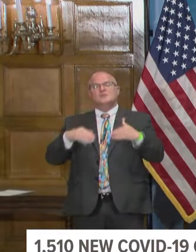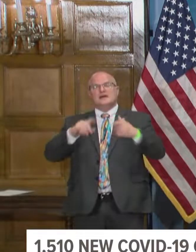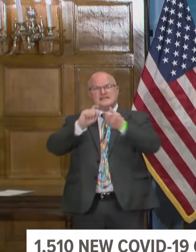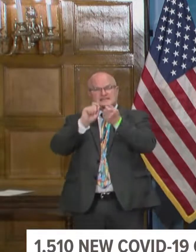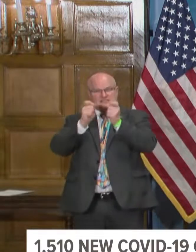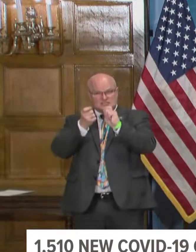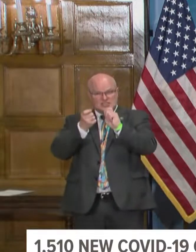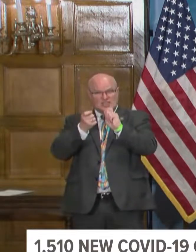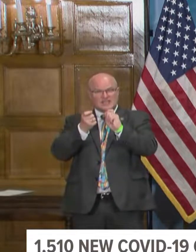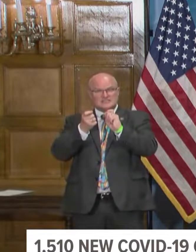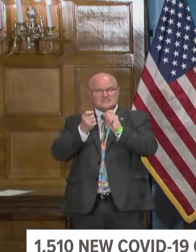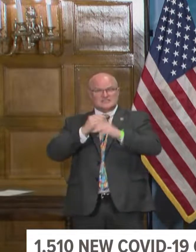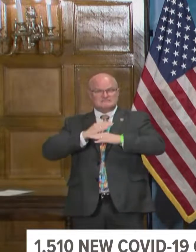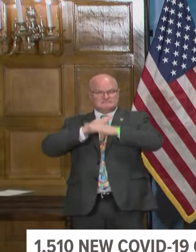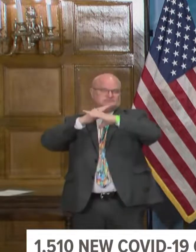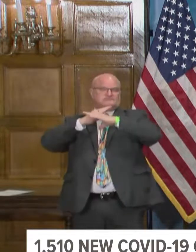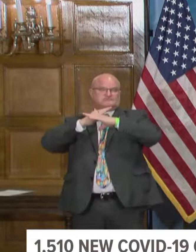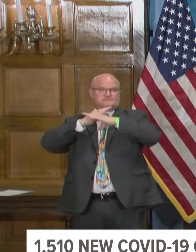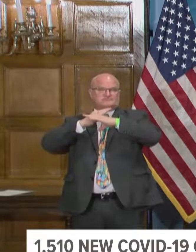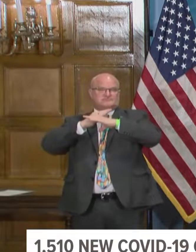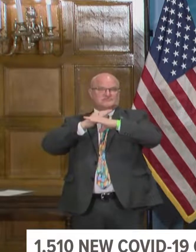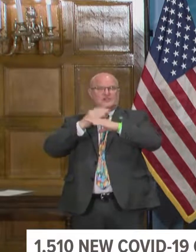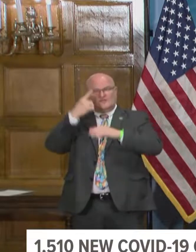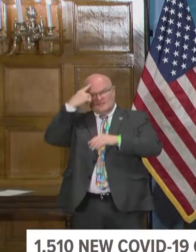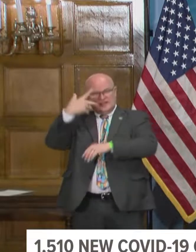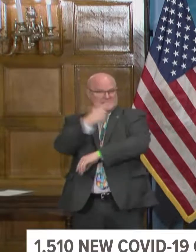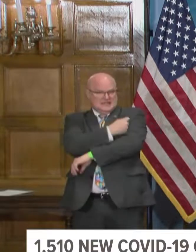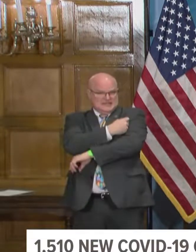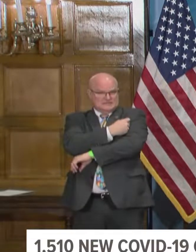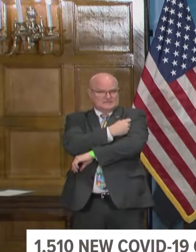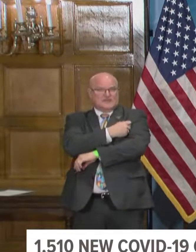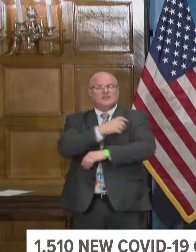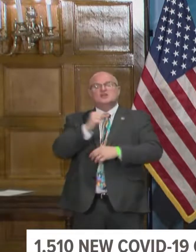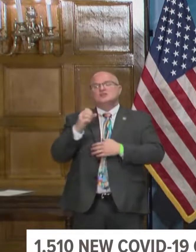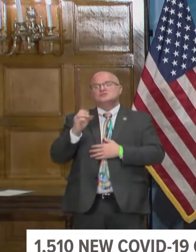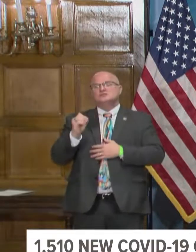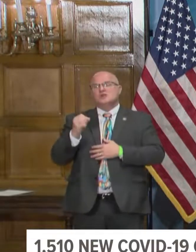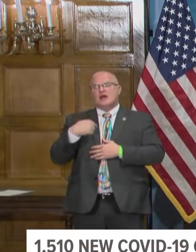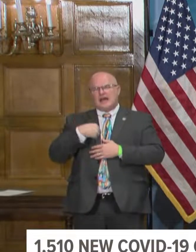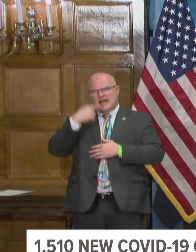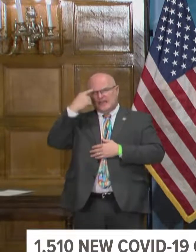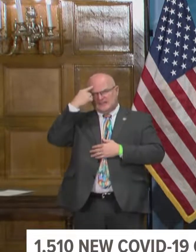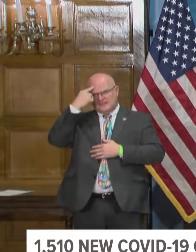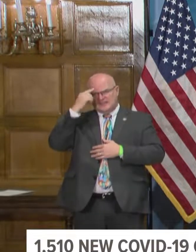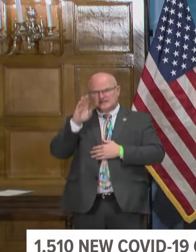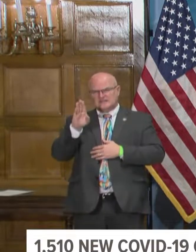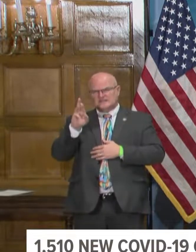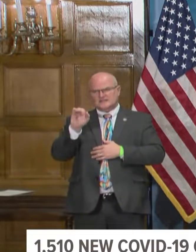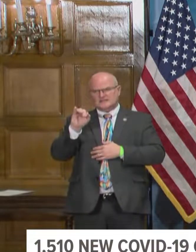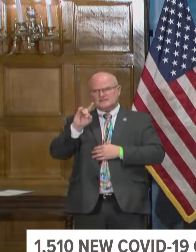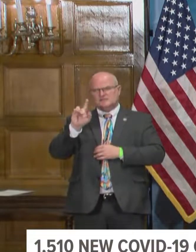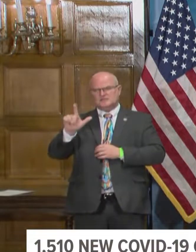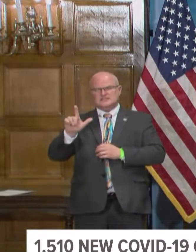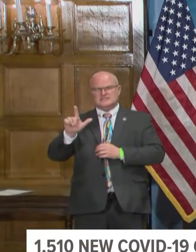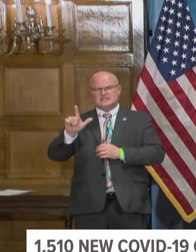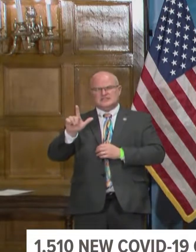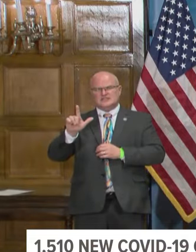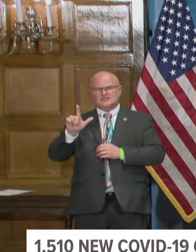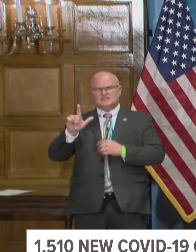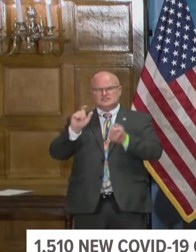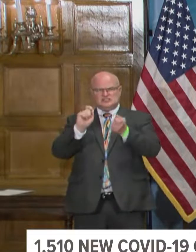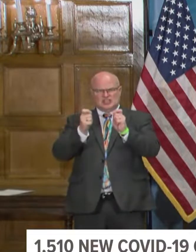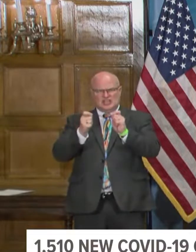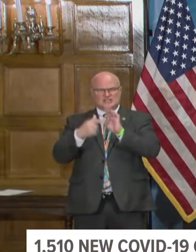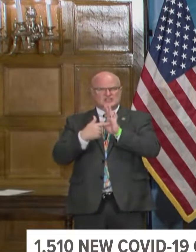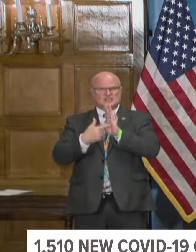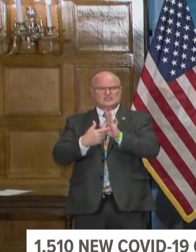and their resistance to monoclonal antibodies. So I believe it's the Brazilian variant has shown